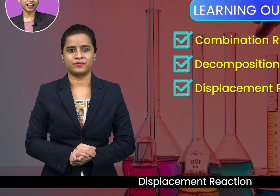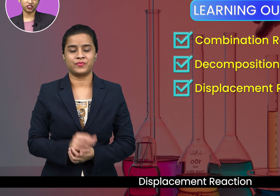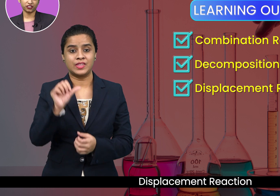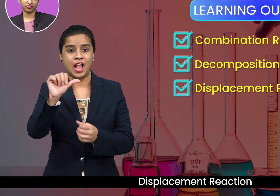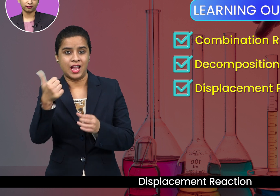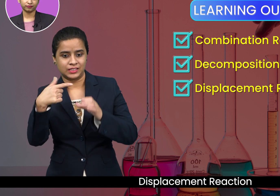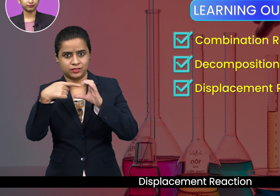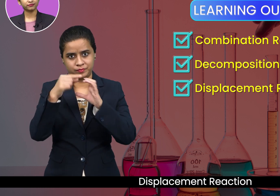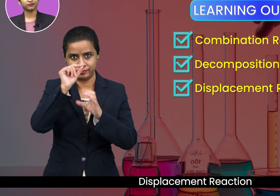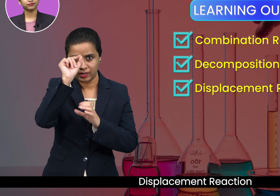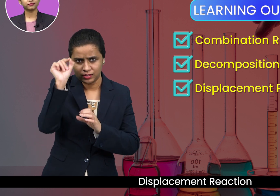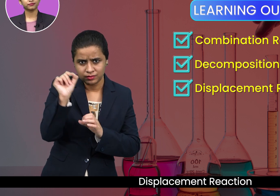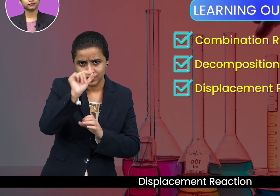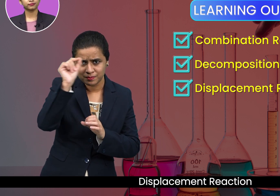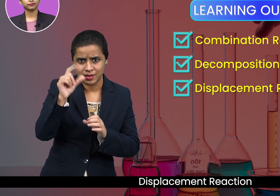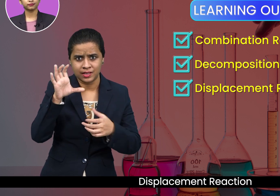displacement reaction,